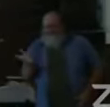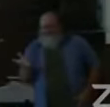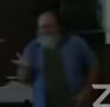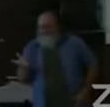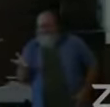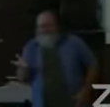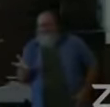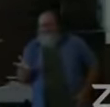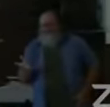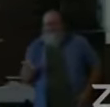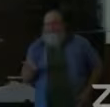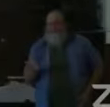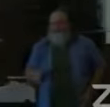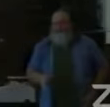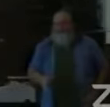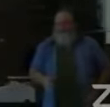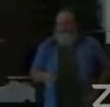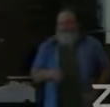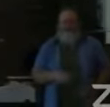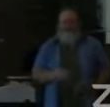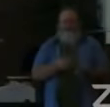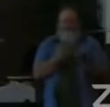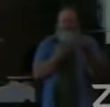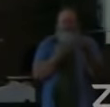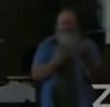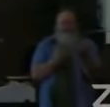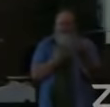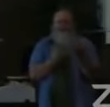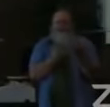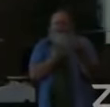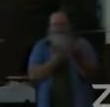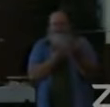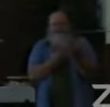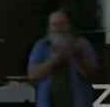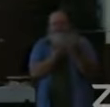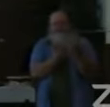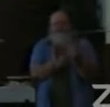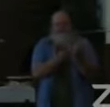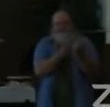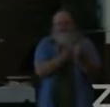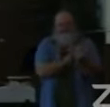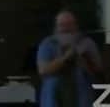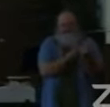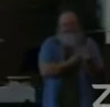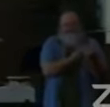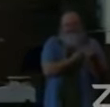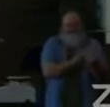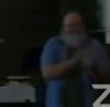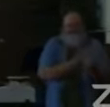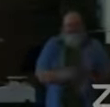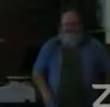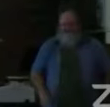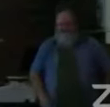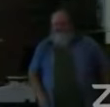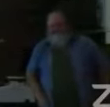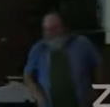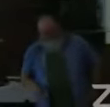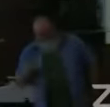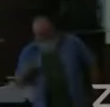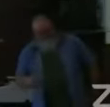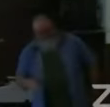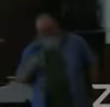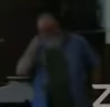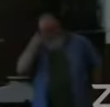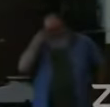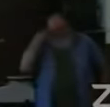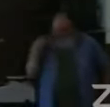How many of you cannot wait to stand in line as cashiers go on break? I love that. I